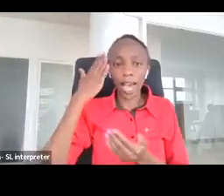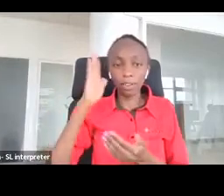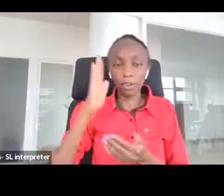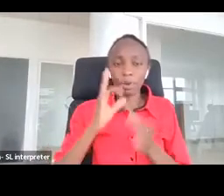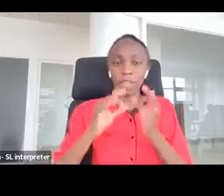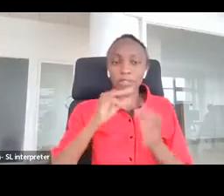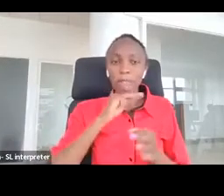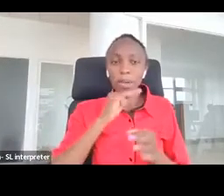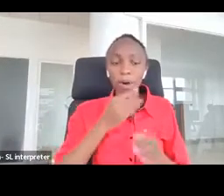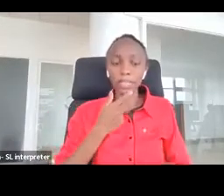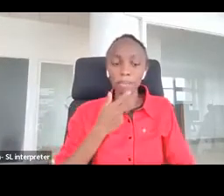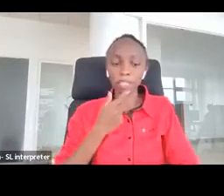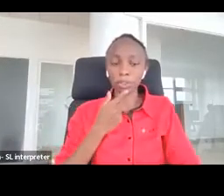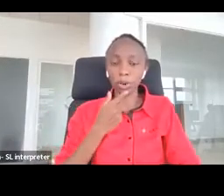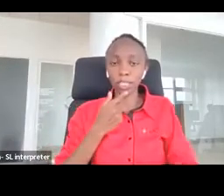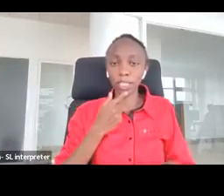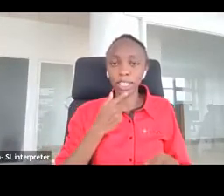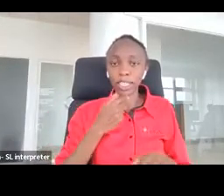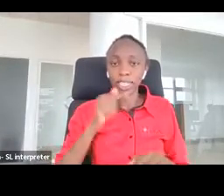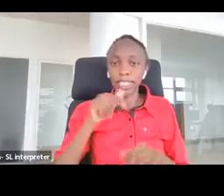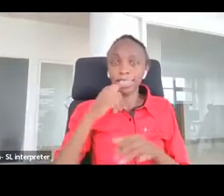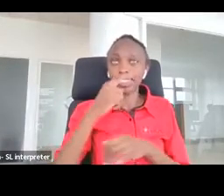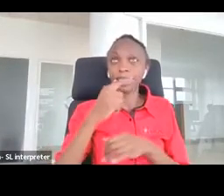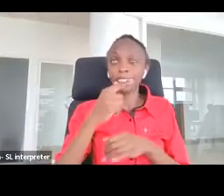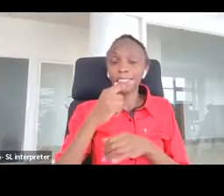you mention that this is the first year,